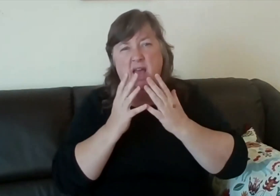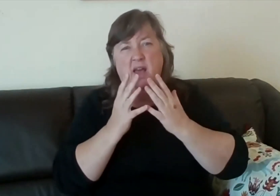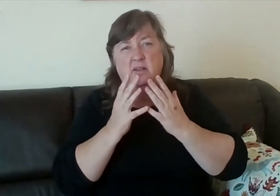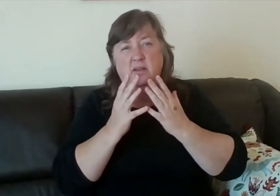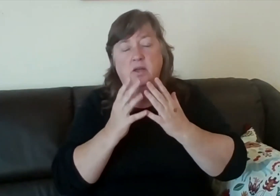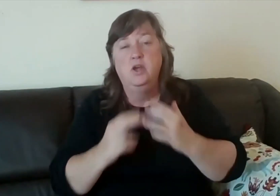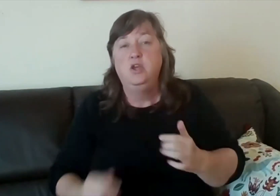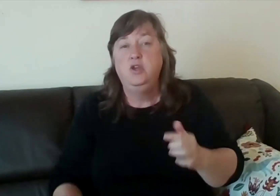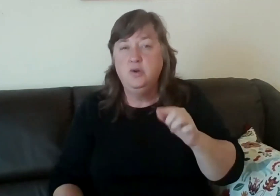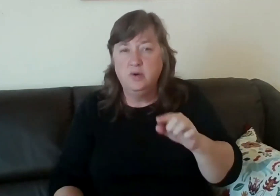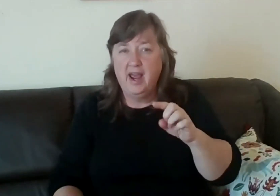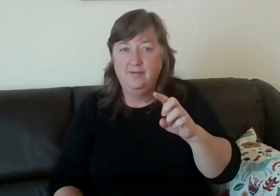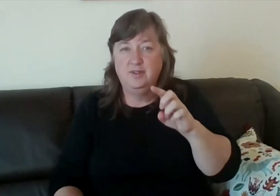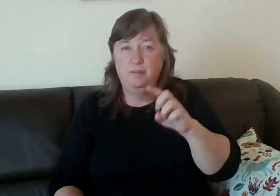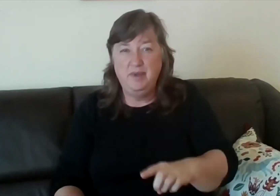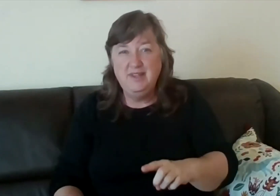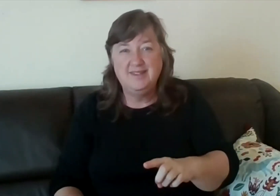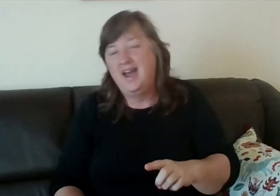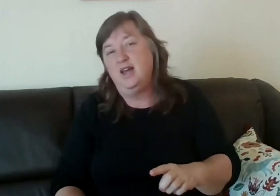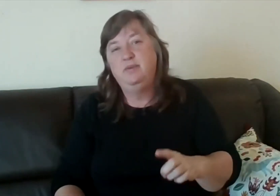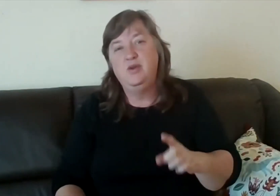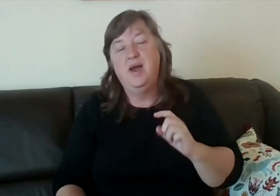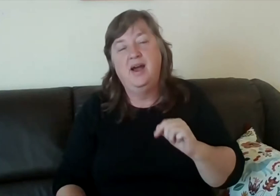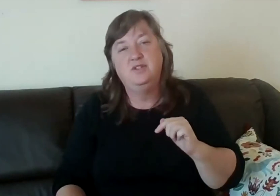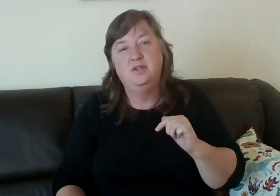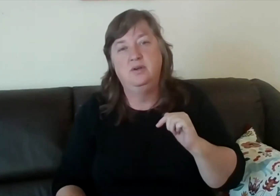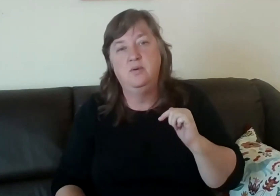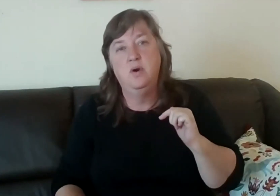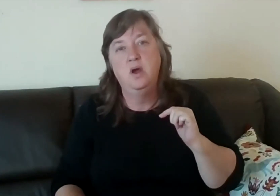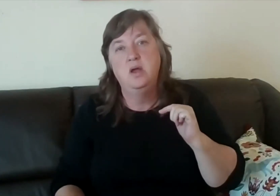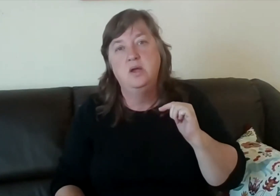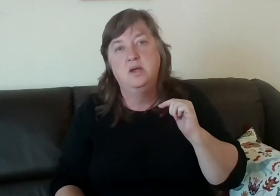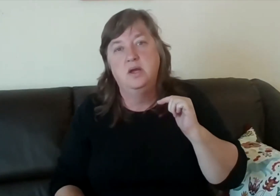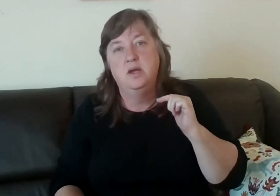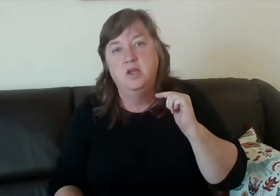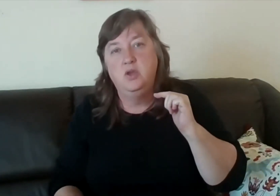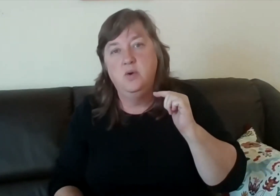sad. You don't have to be sad, but you have to